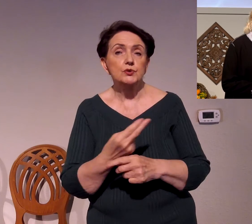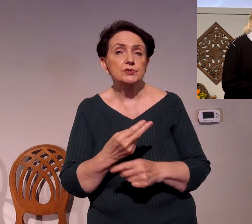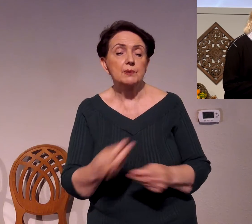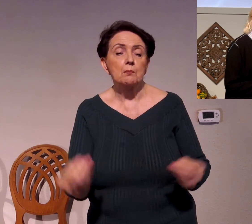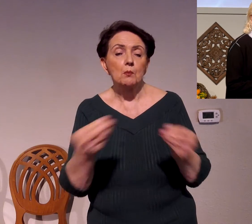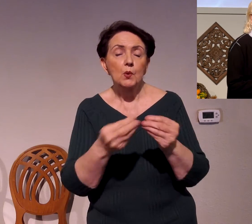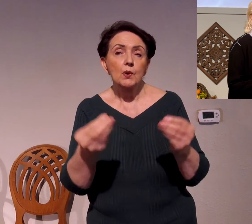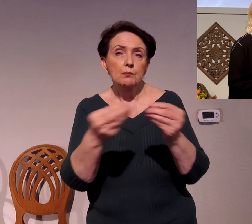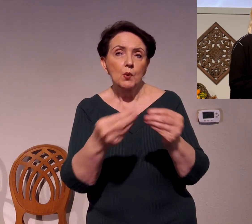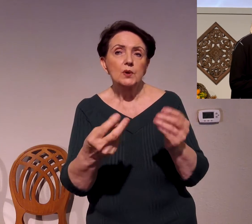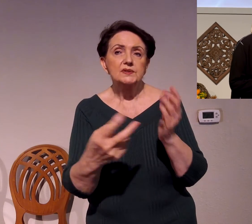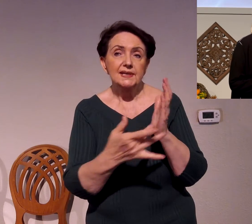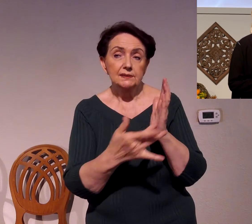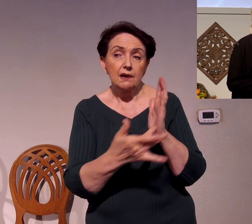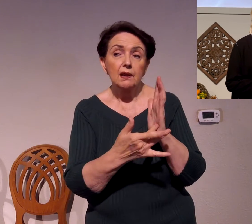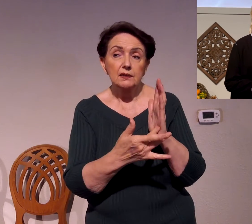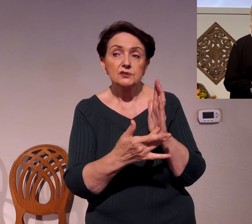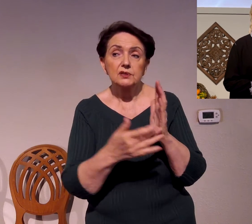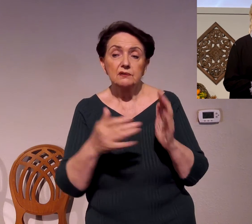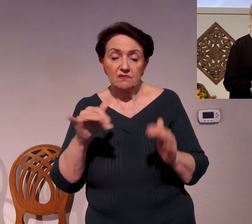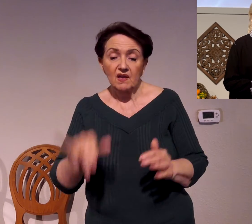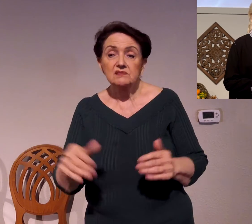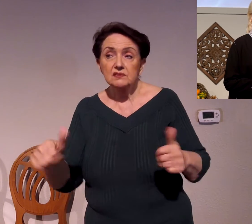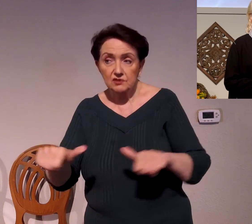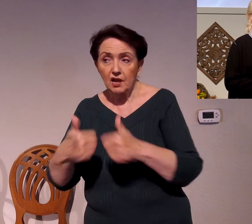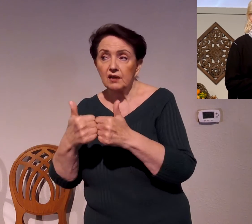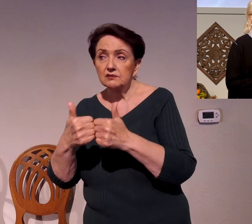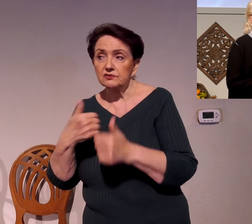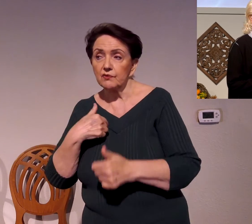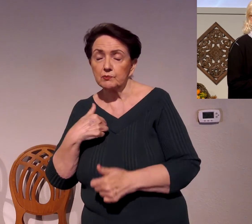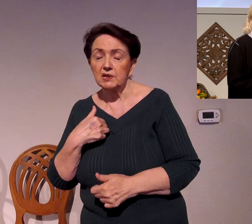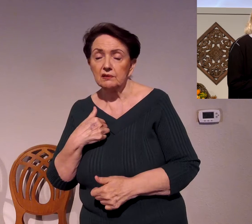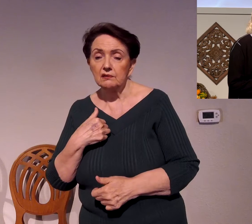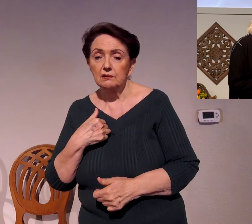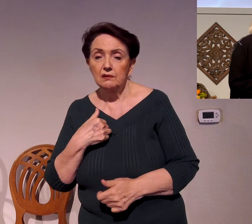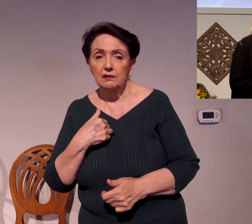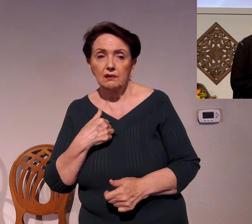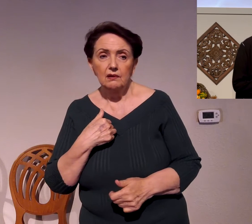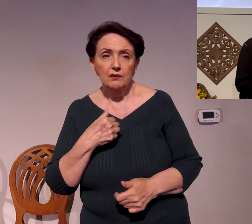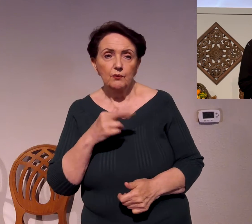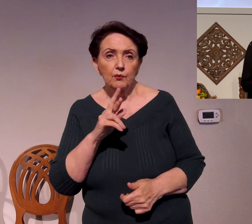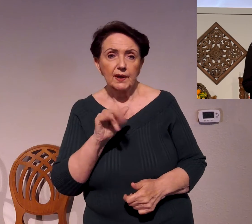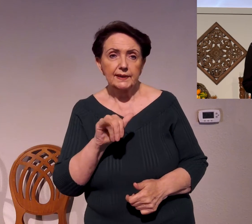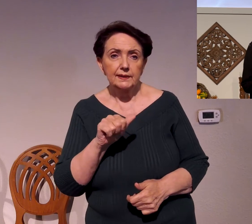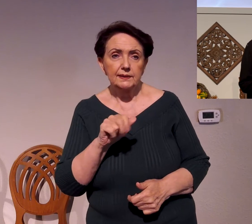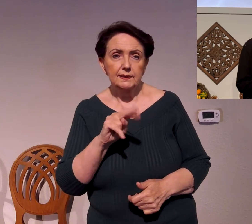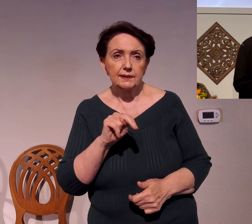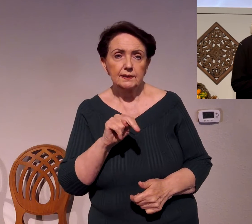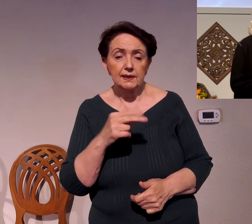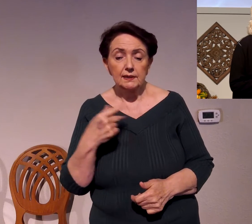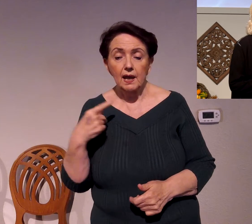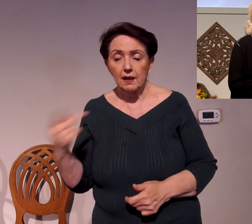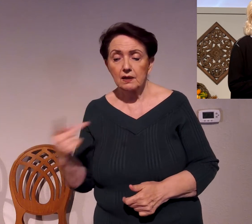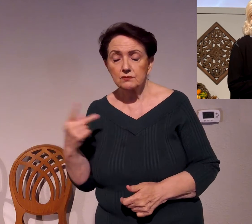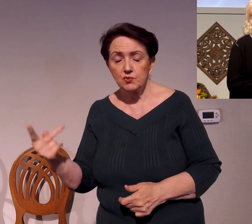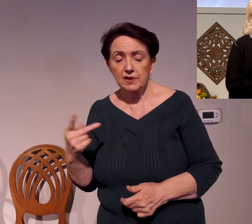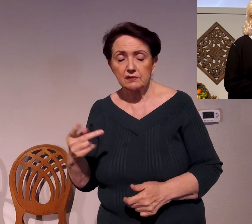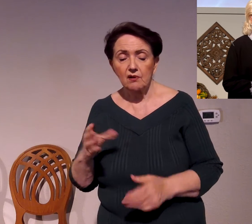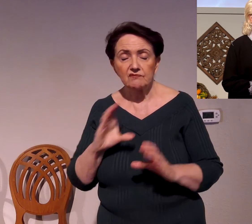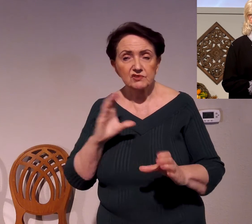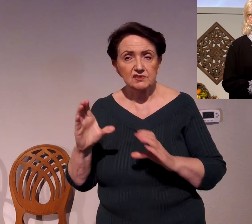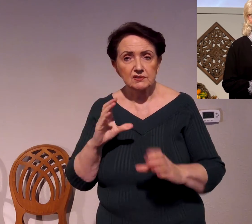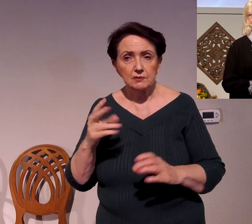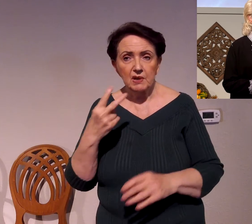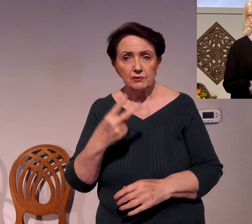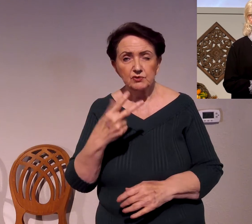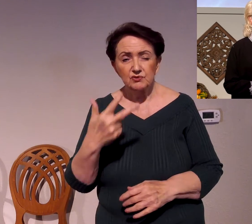has been a challenge for me. And Ryan and I just had this conversation about how 2 or 3 years ago when we started talking